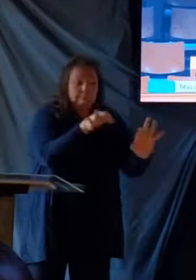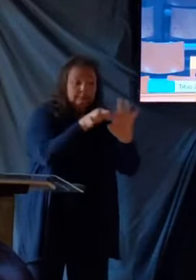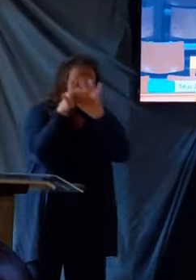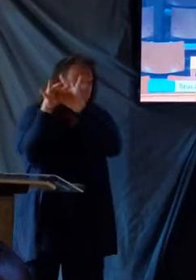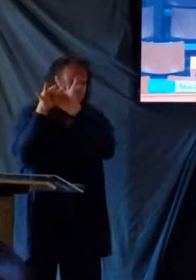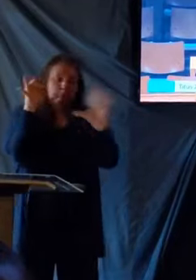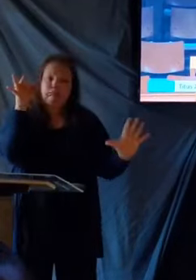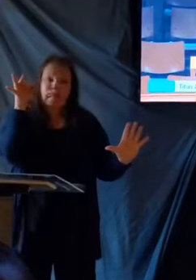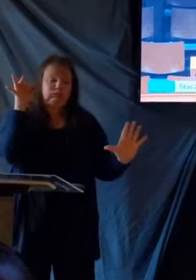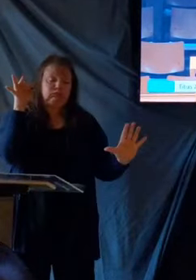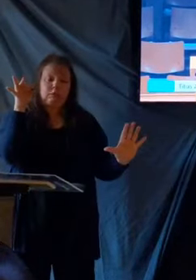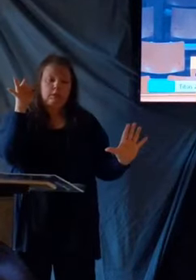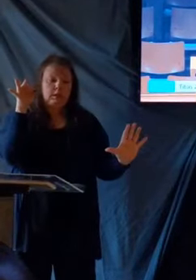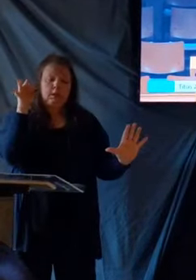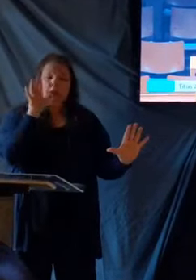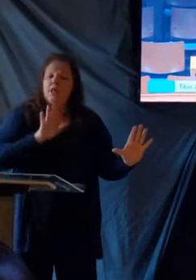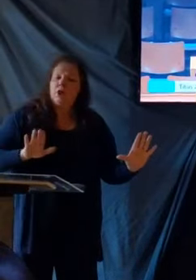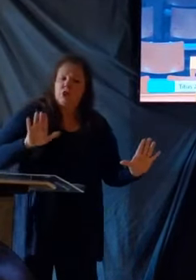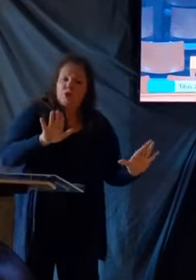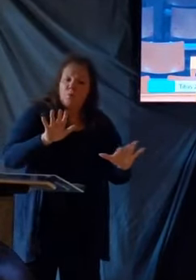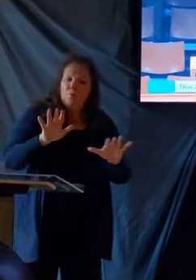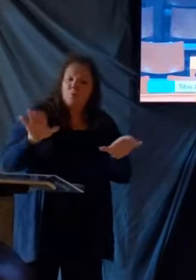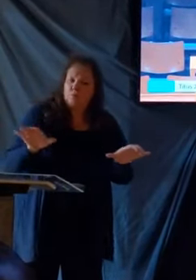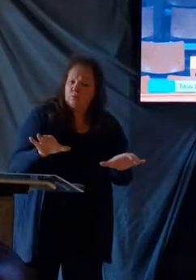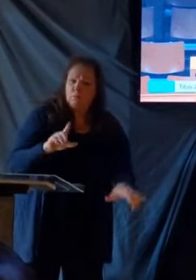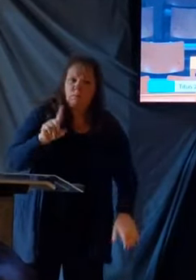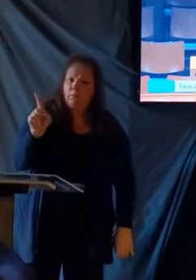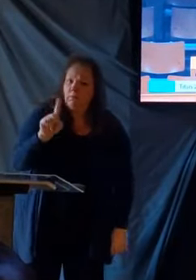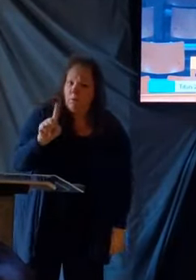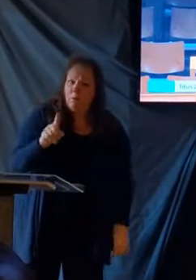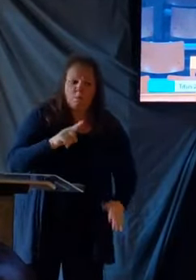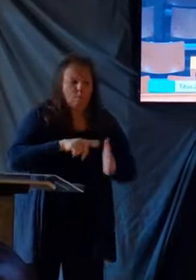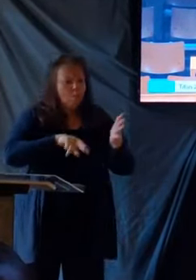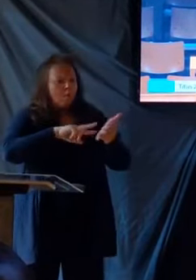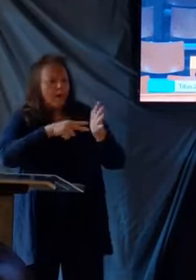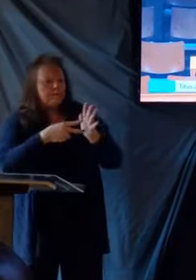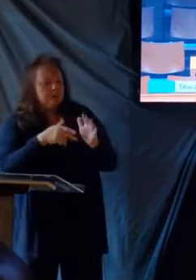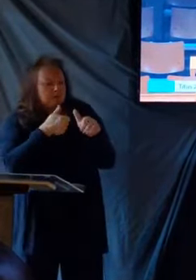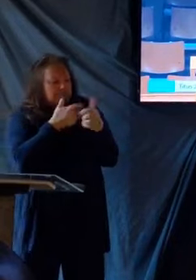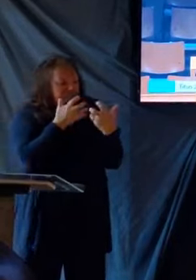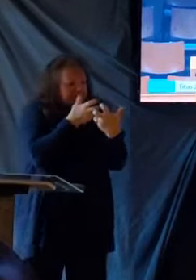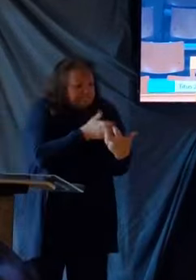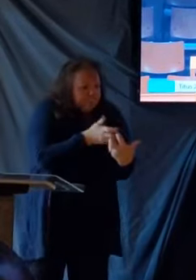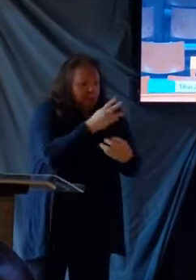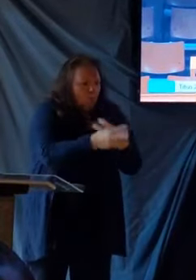him. And says that should not be your practice. That's what it means. You don't get conformed to the world.